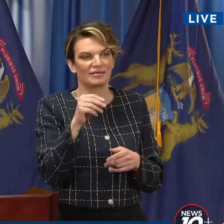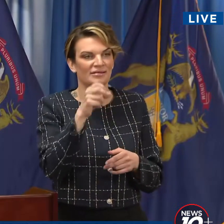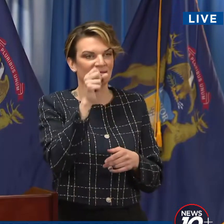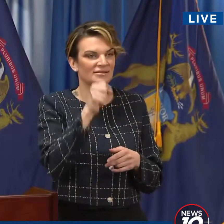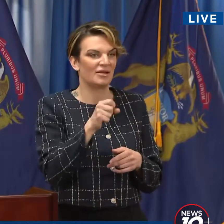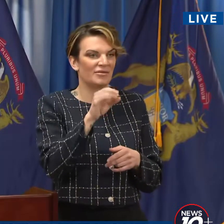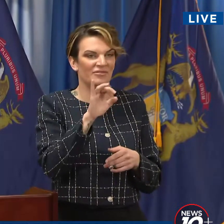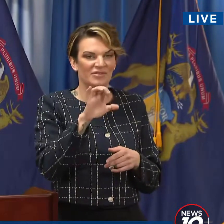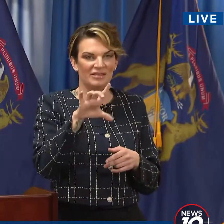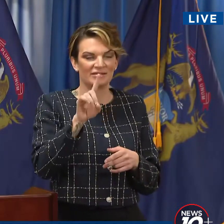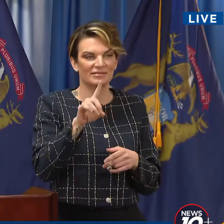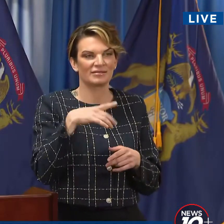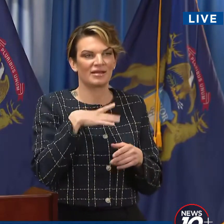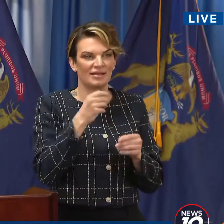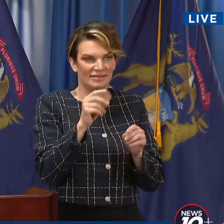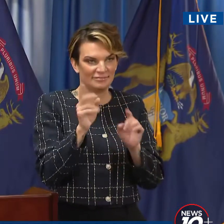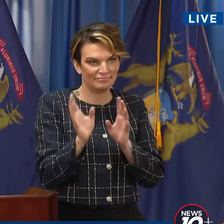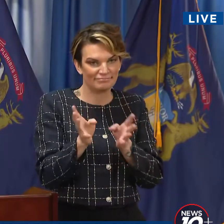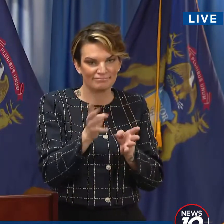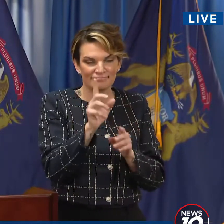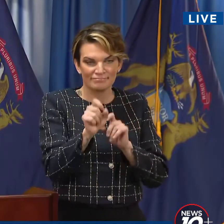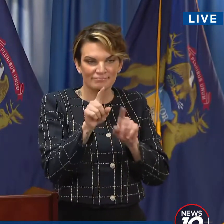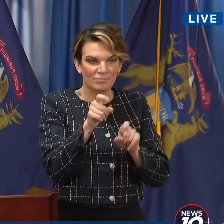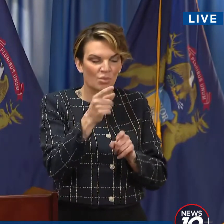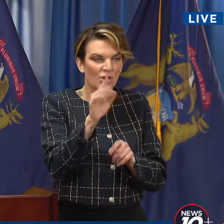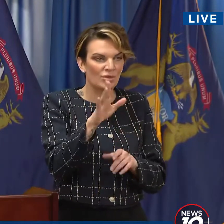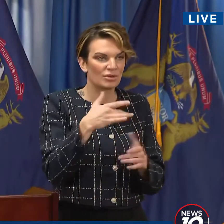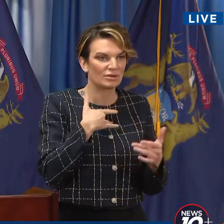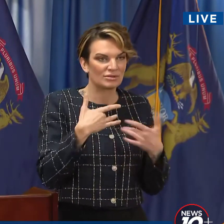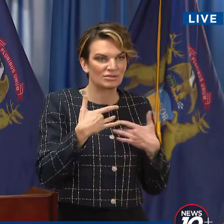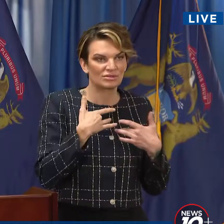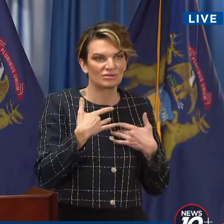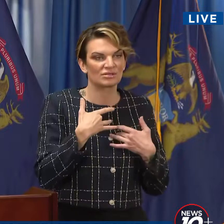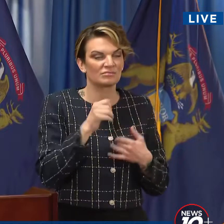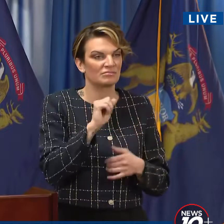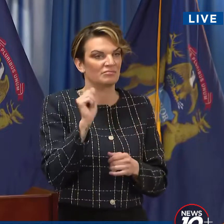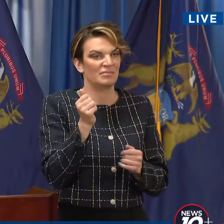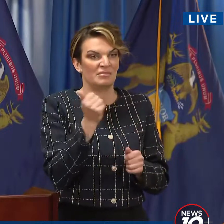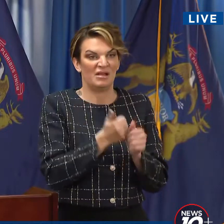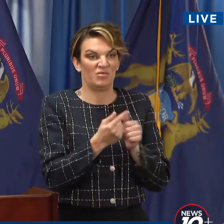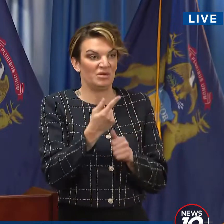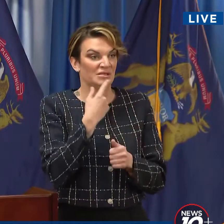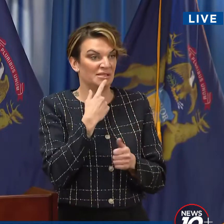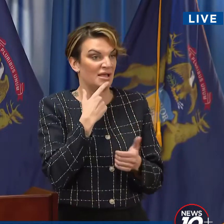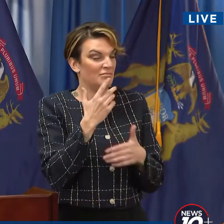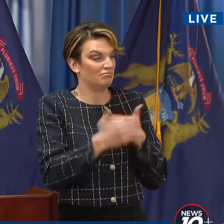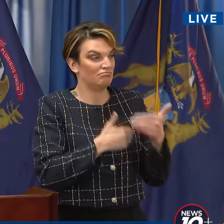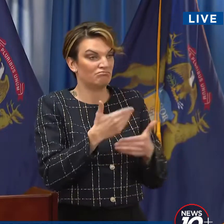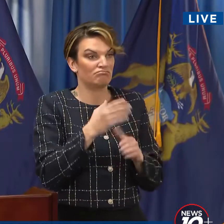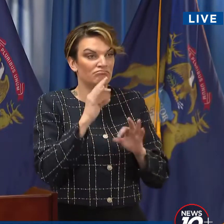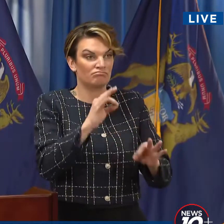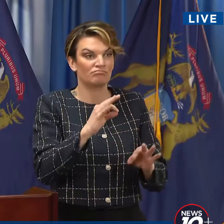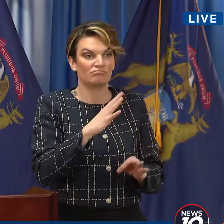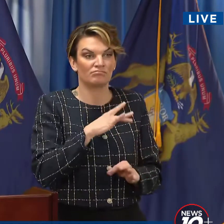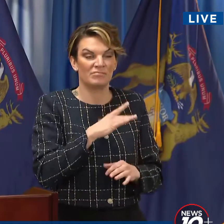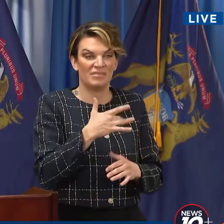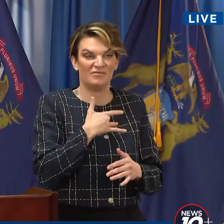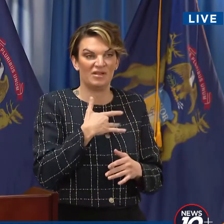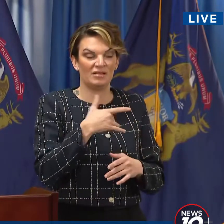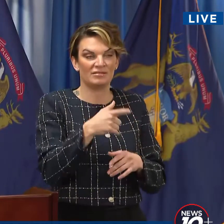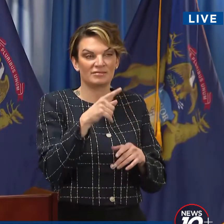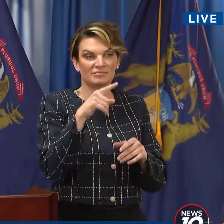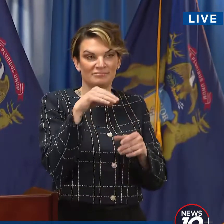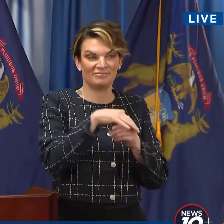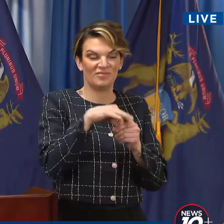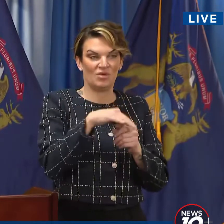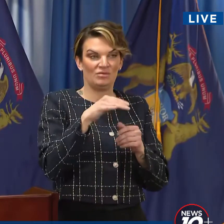and spoke with observers and challengers about their concerns or what they were seeing. They all affirmed that everything was going well and it was secure. And that's great.